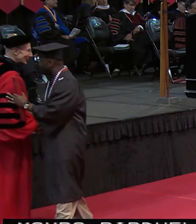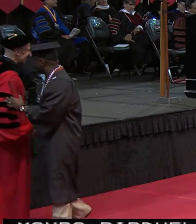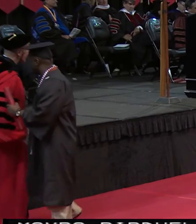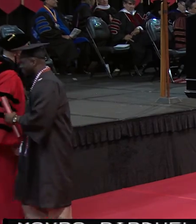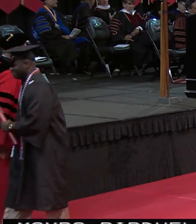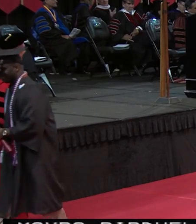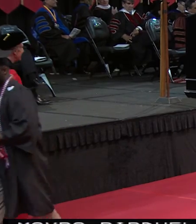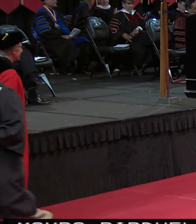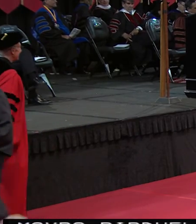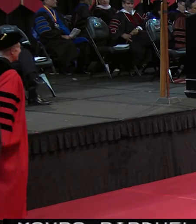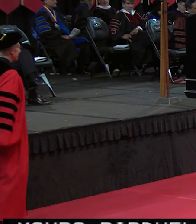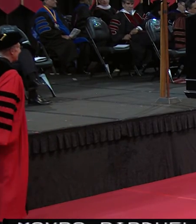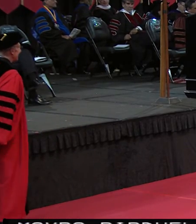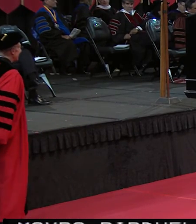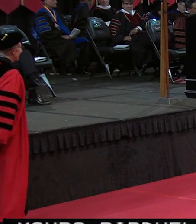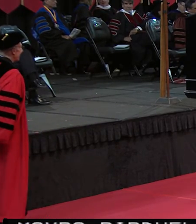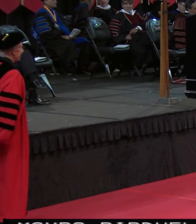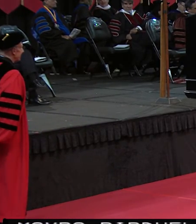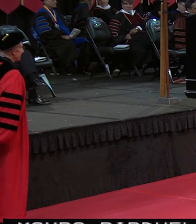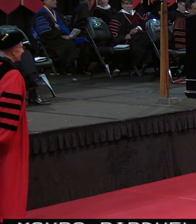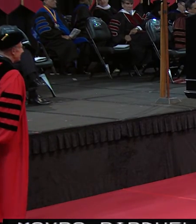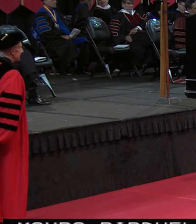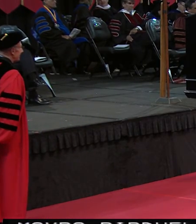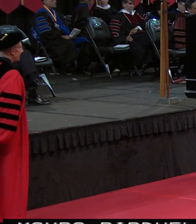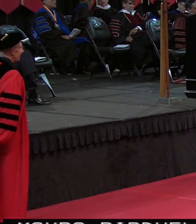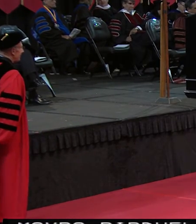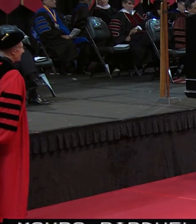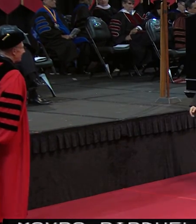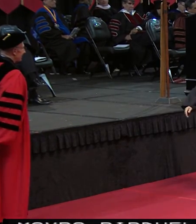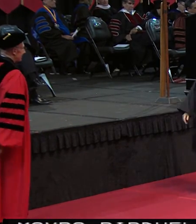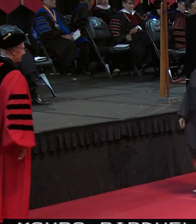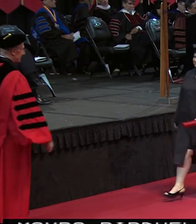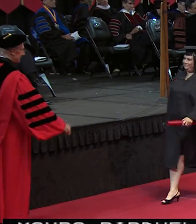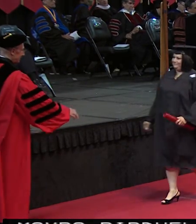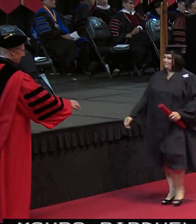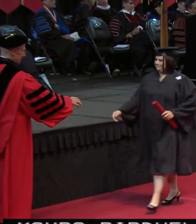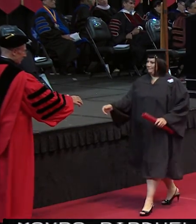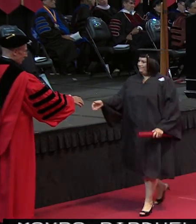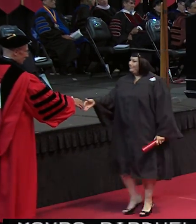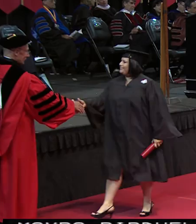Magna cum laude, Sharon Lynn Curry.